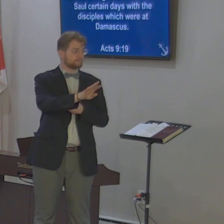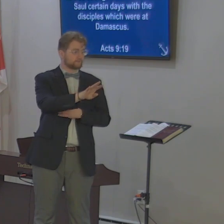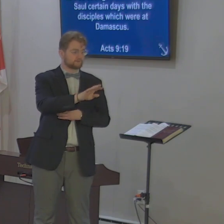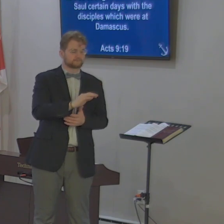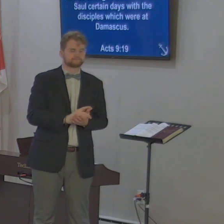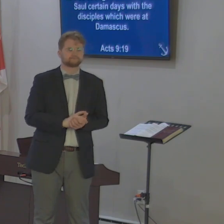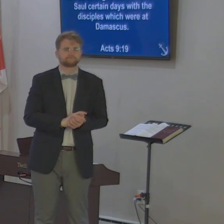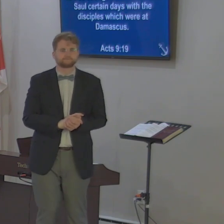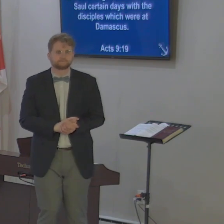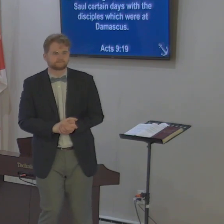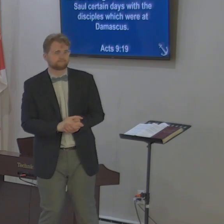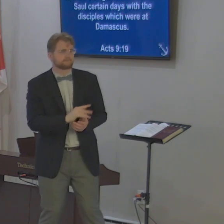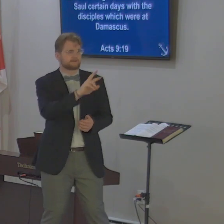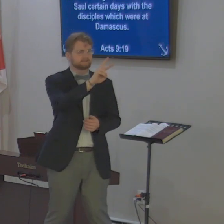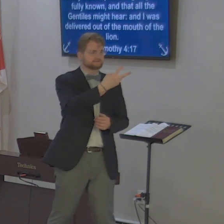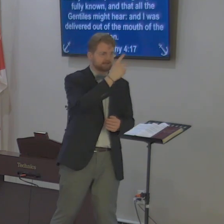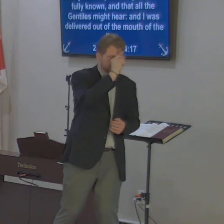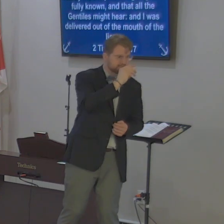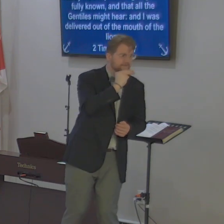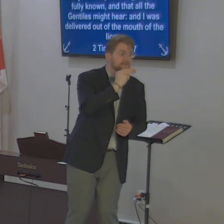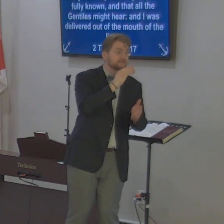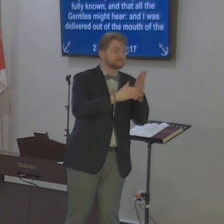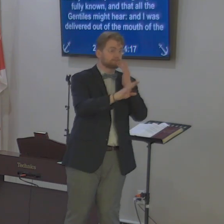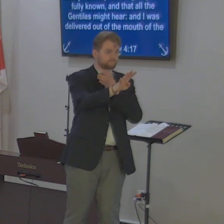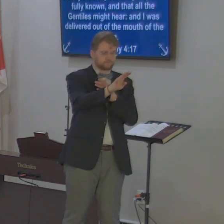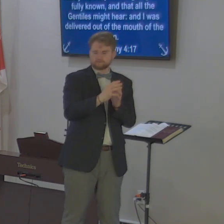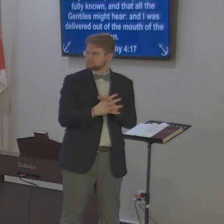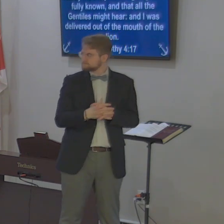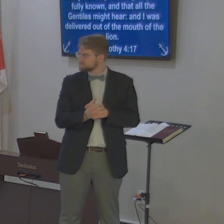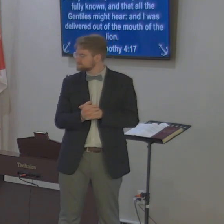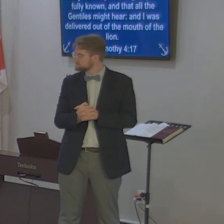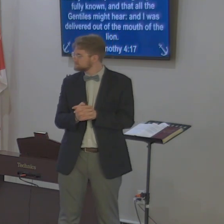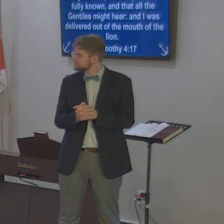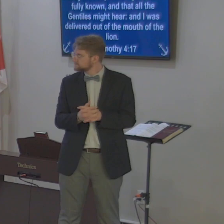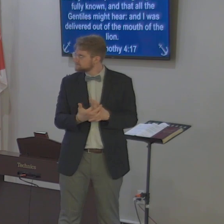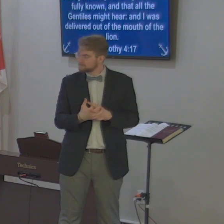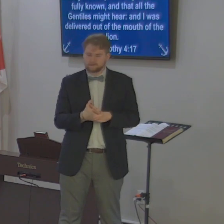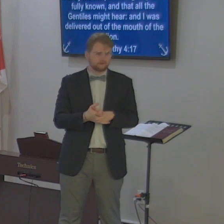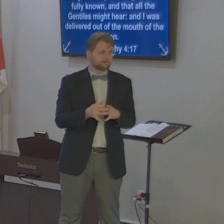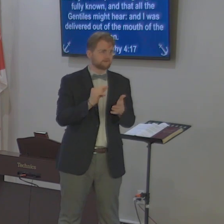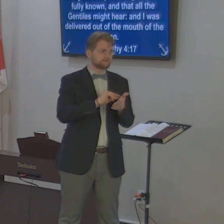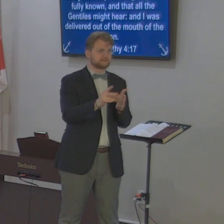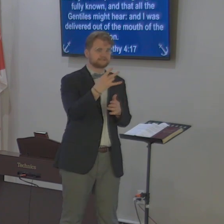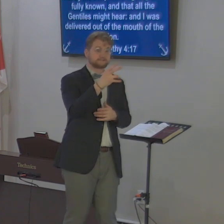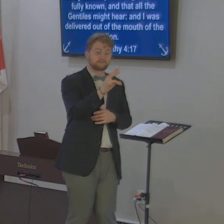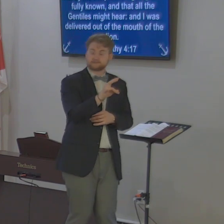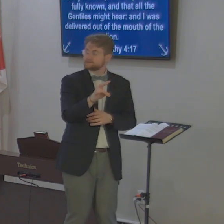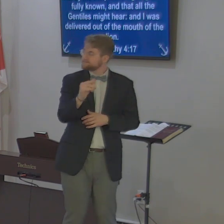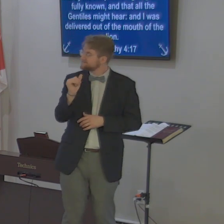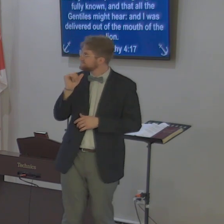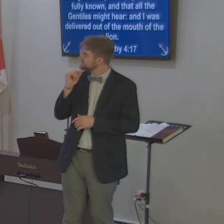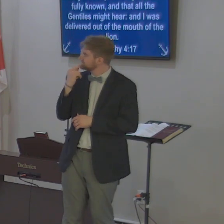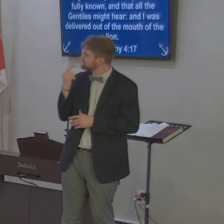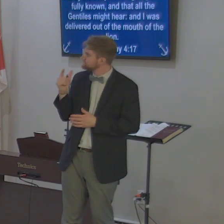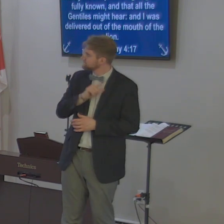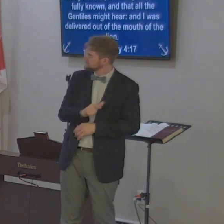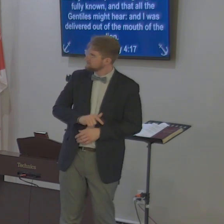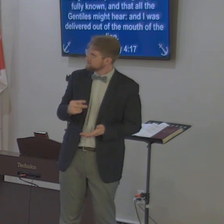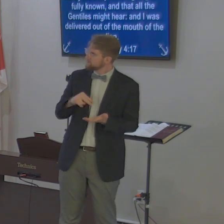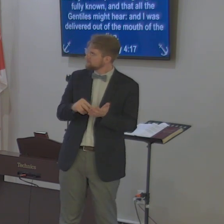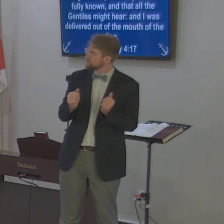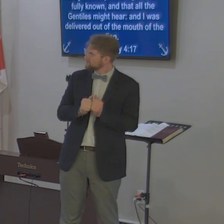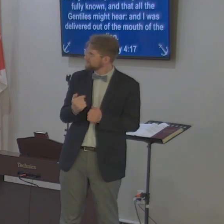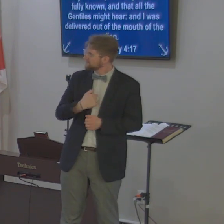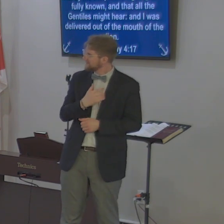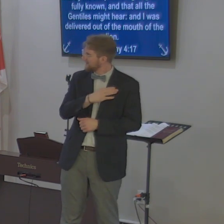in his life, 2 Timothy chapter 4, look over there in verse 17. He says, notwithstanding, the Lord stood with me and strengthened me,